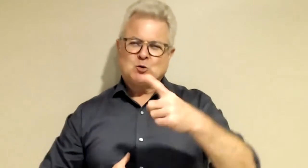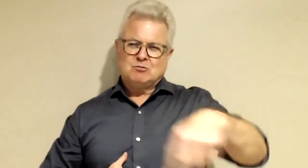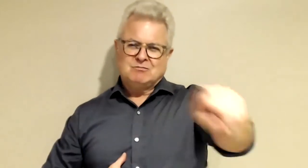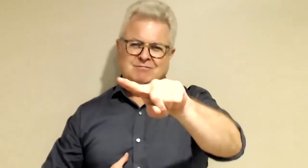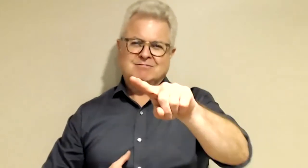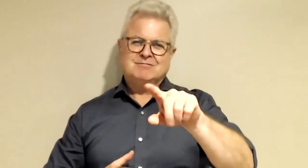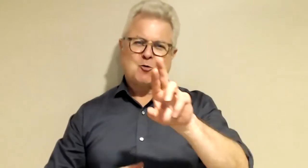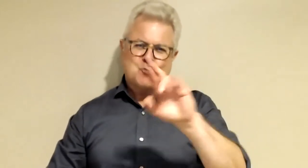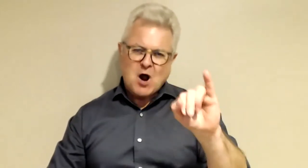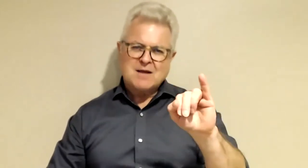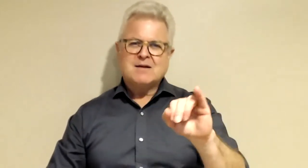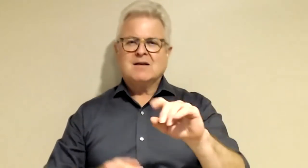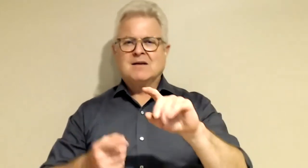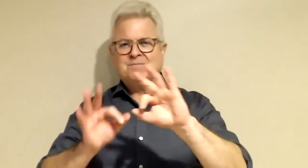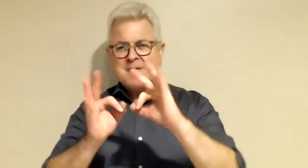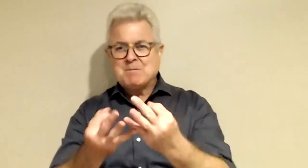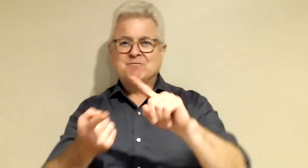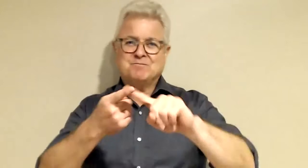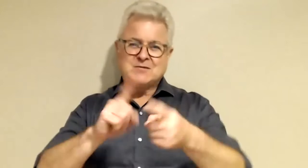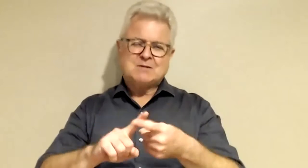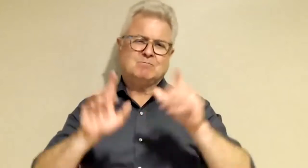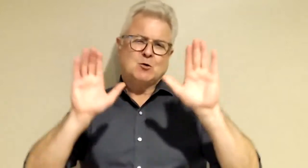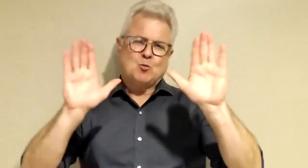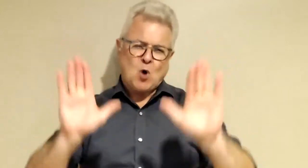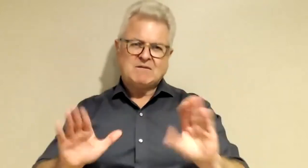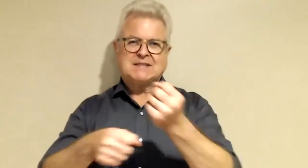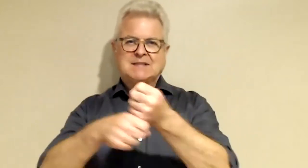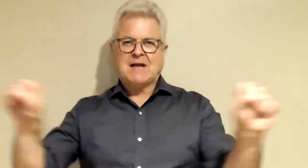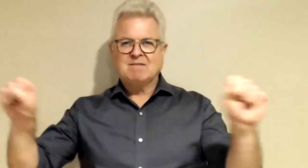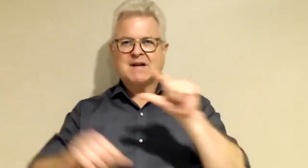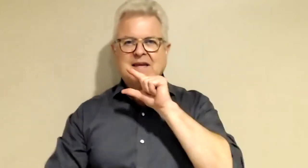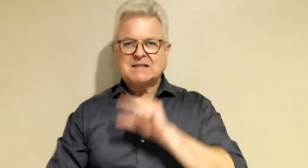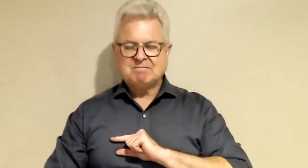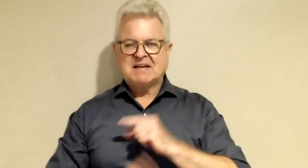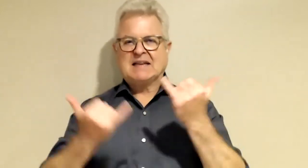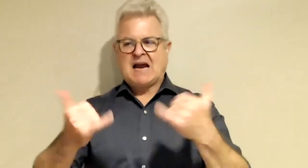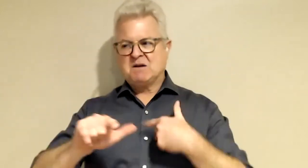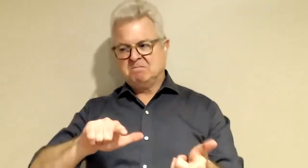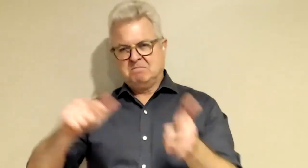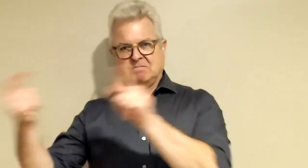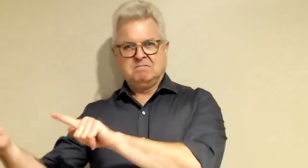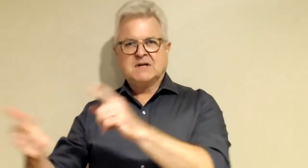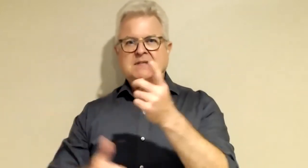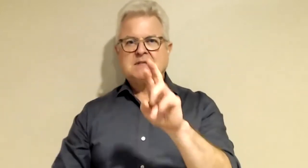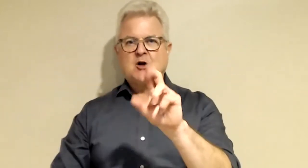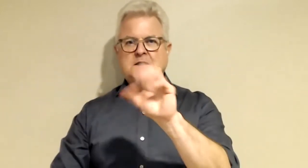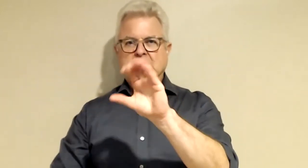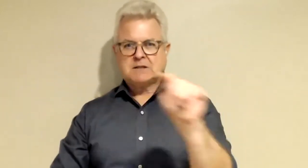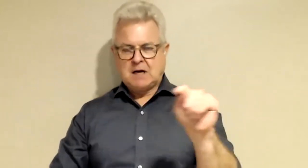contamination is vaccination and wearing the mask. So in the meantime, I wish you and your friends to have a